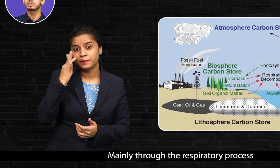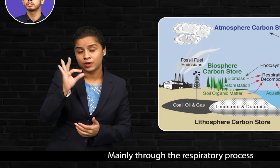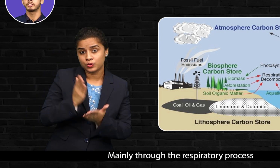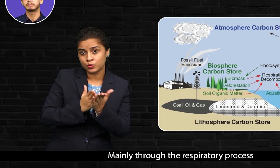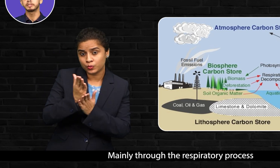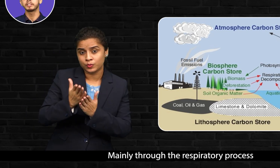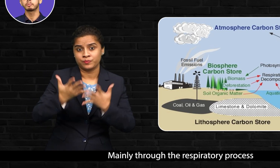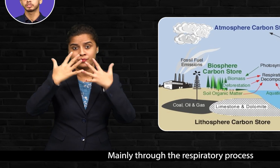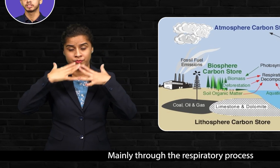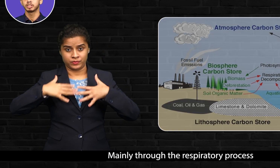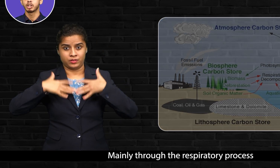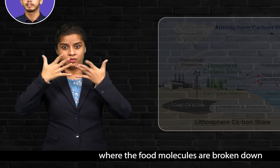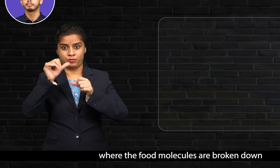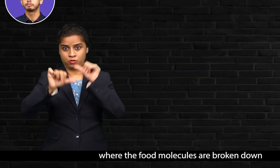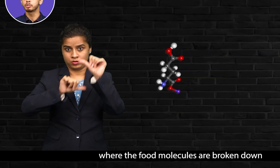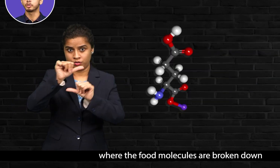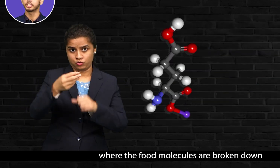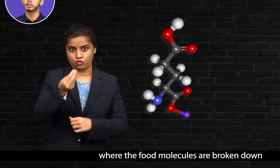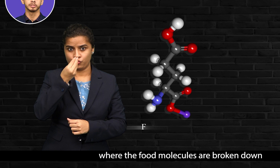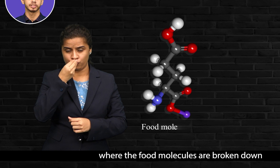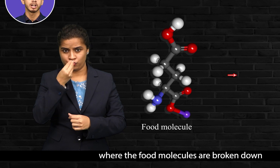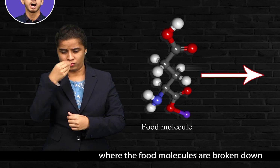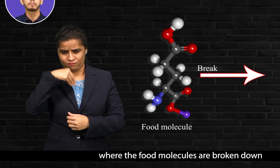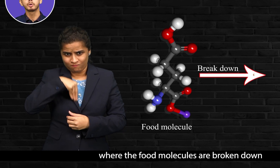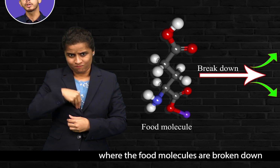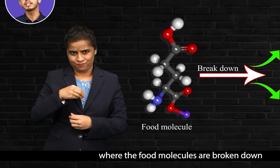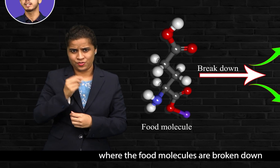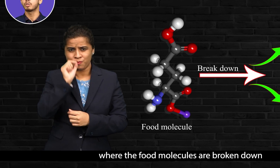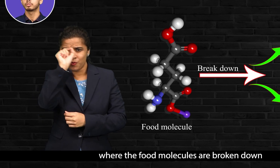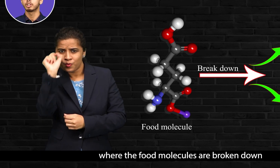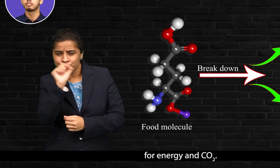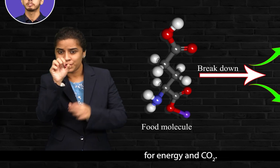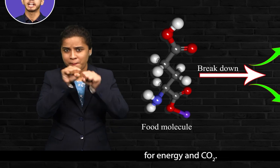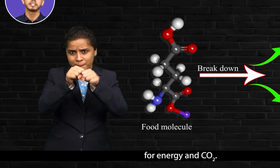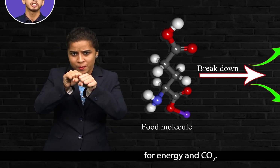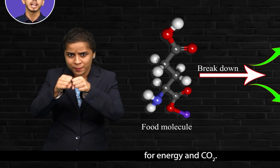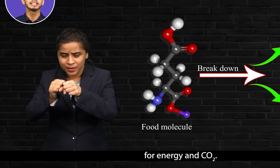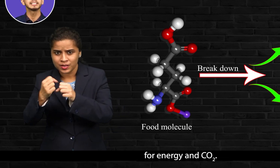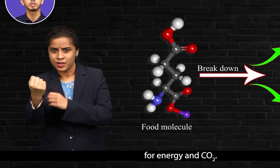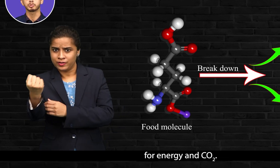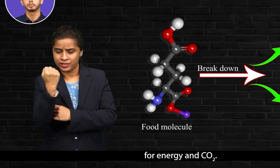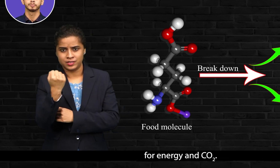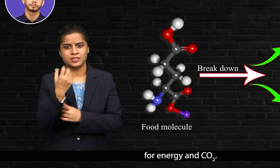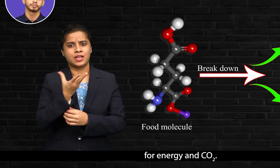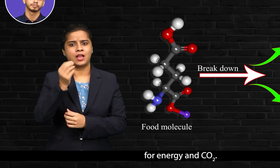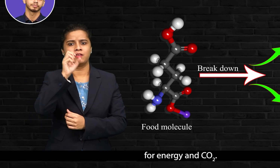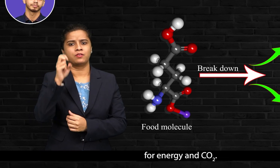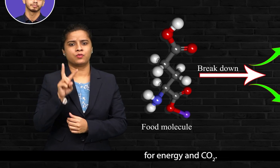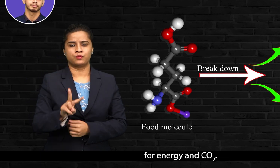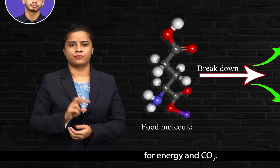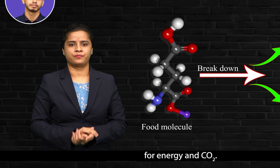mainly through the respiratory process where the food molecules are broken down for energy and CO2.